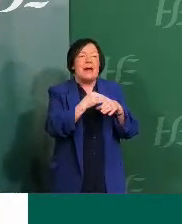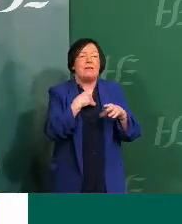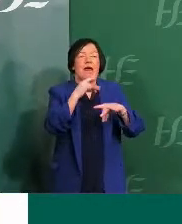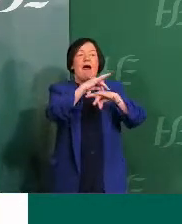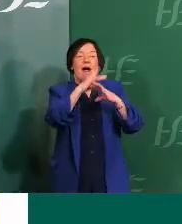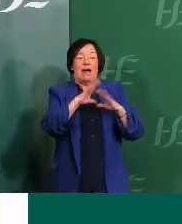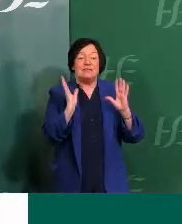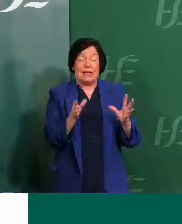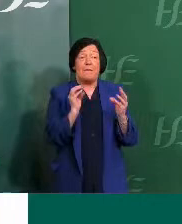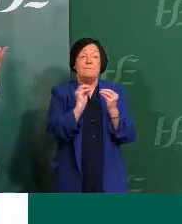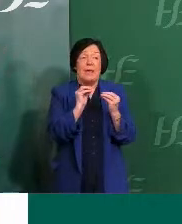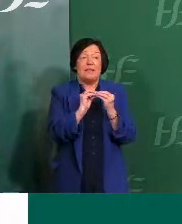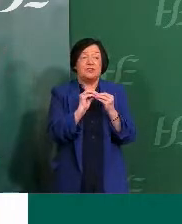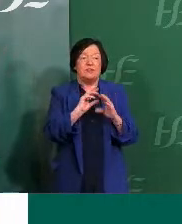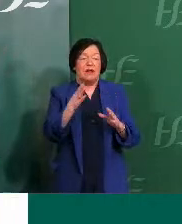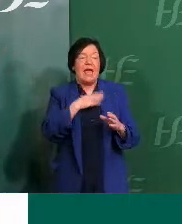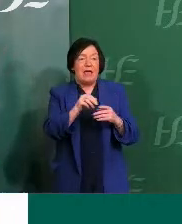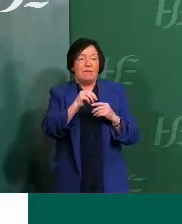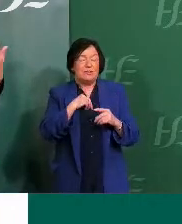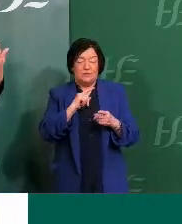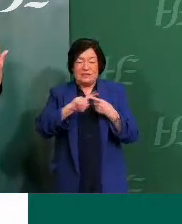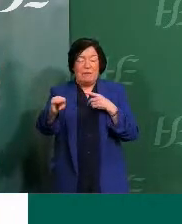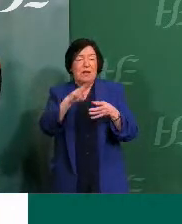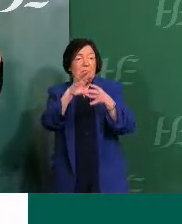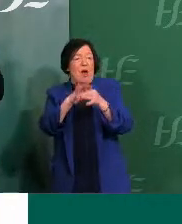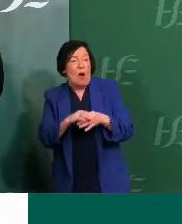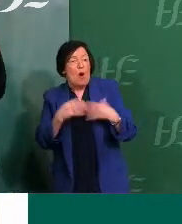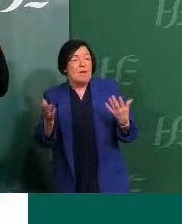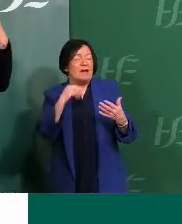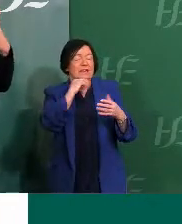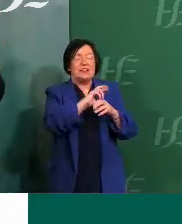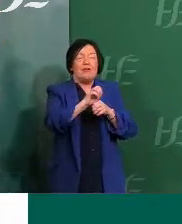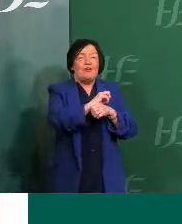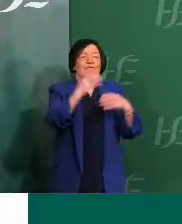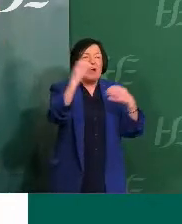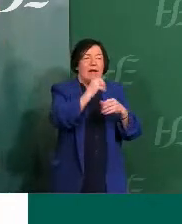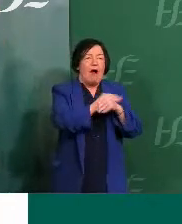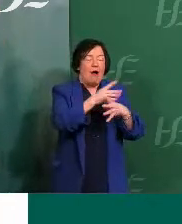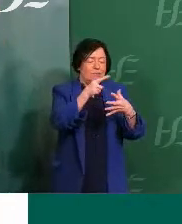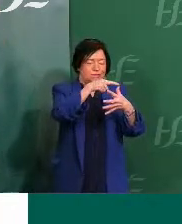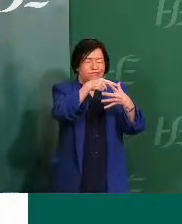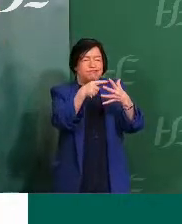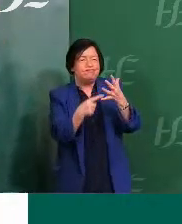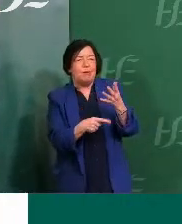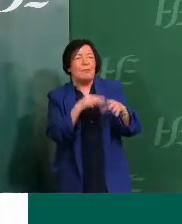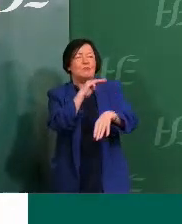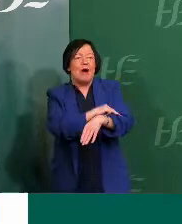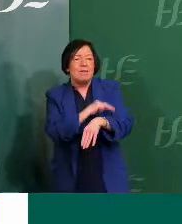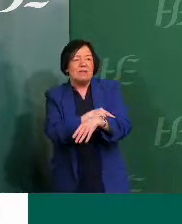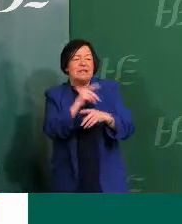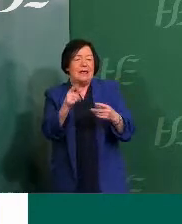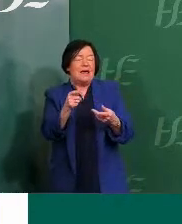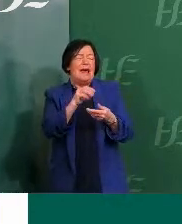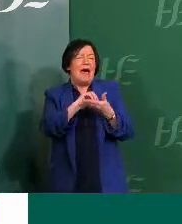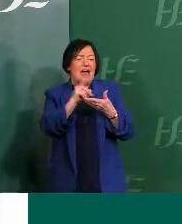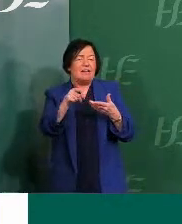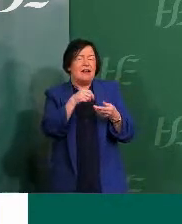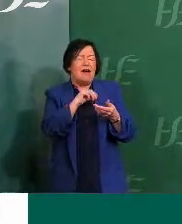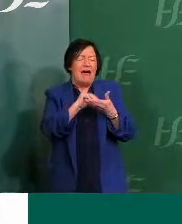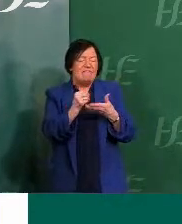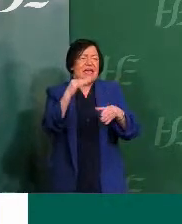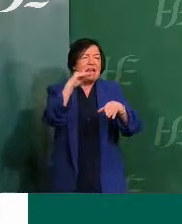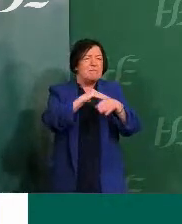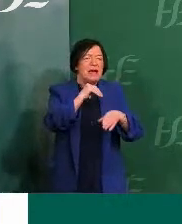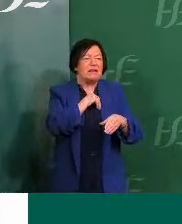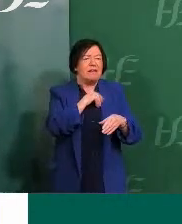hospitals, as I've mentioned, not being able to discharge people due to the lack of carers, and all of the problems that then causes in terms of backing up our system and impacting on patient